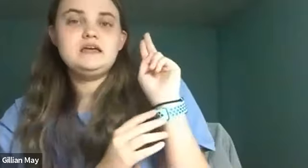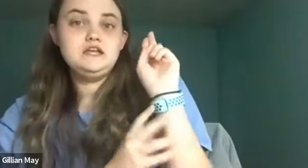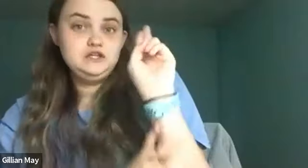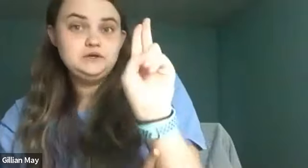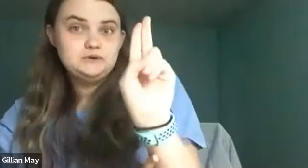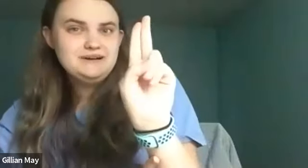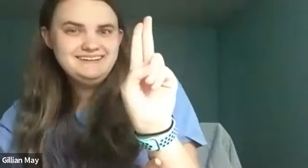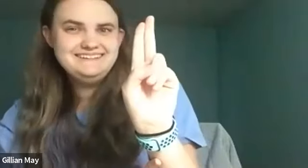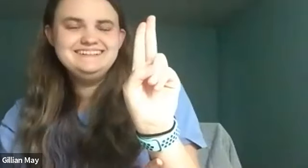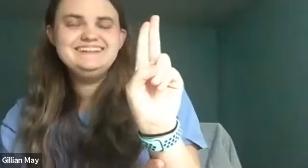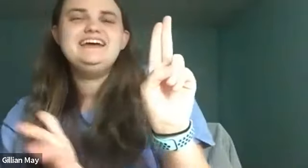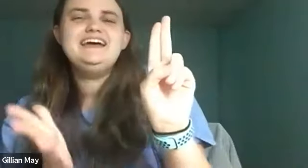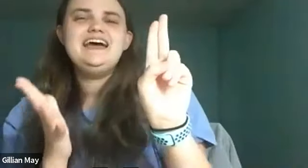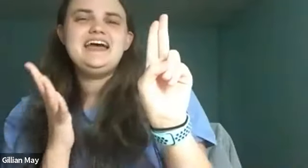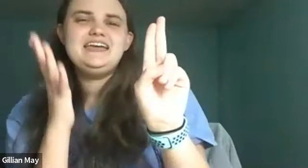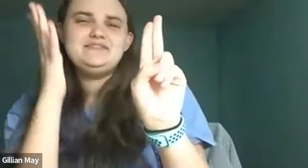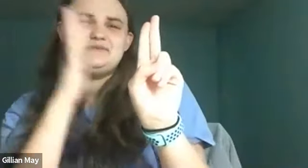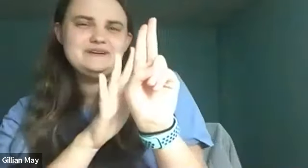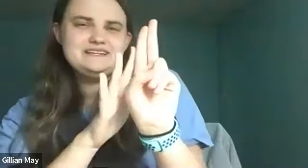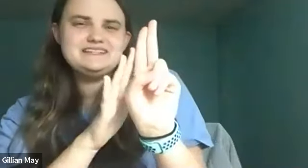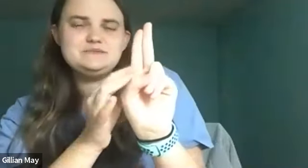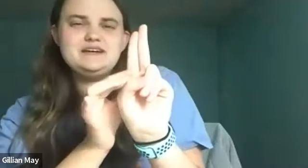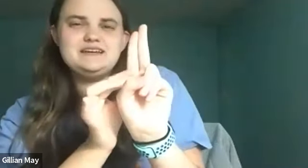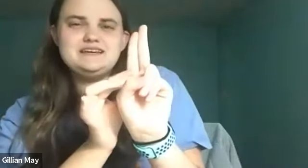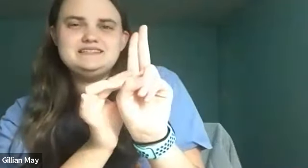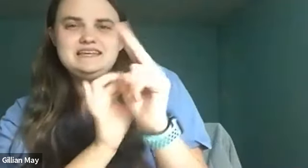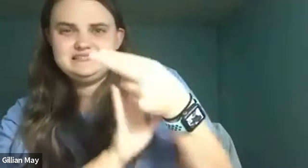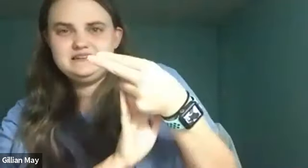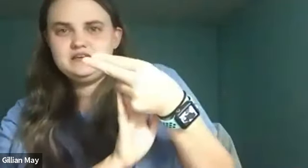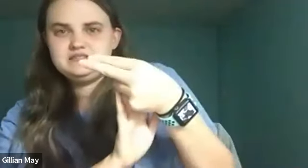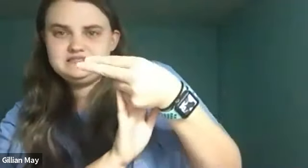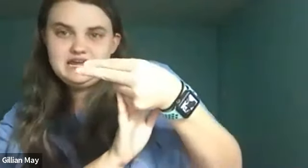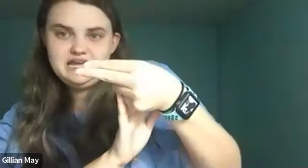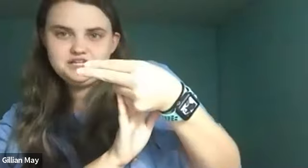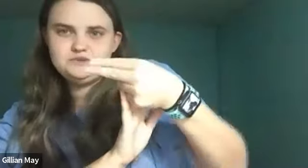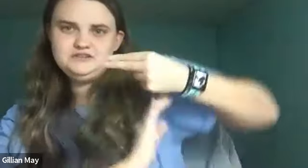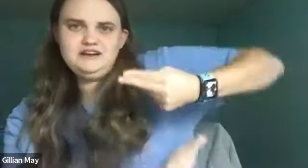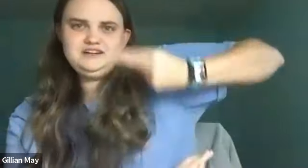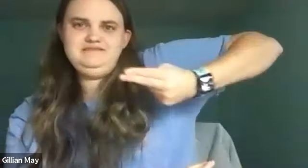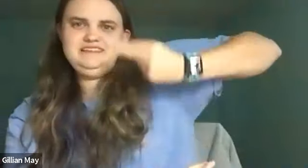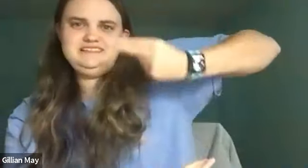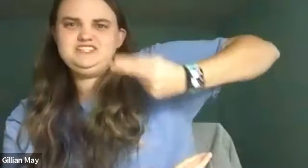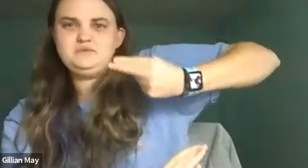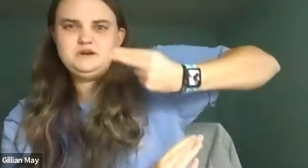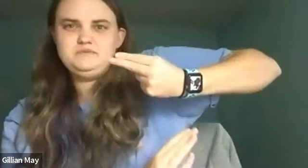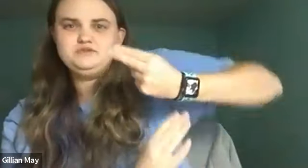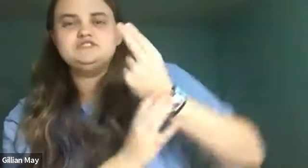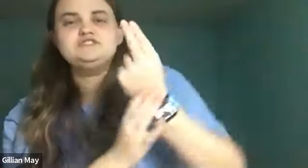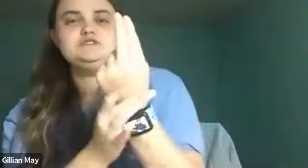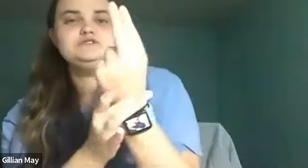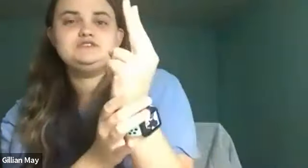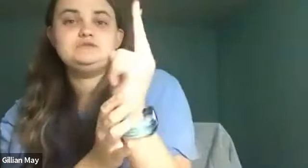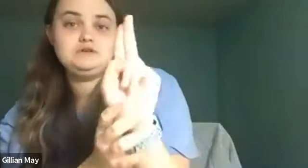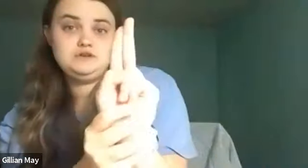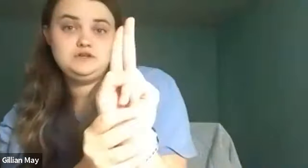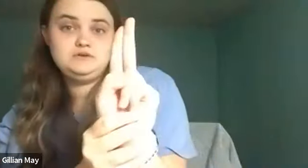a U. And the reason is because it's an H, but you're not gonna, that's just a weird motion. So you'll do your